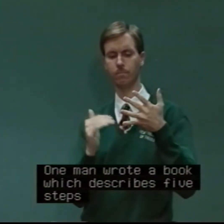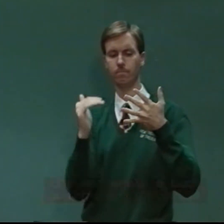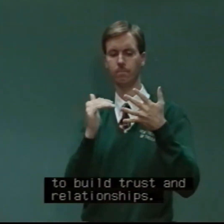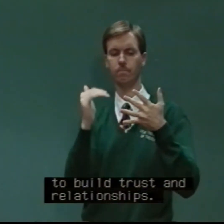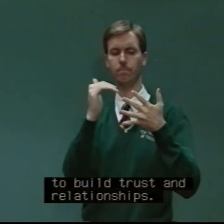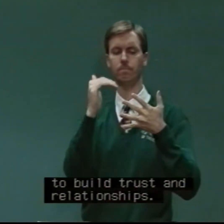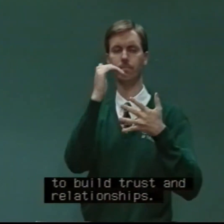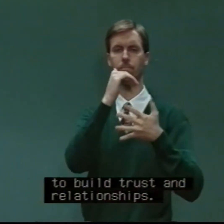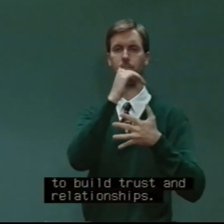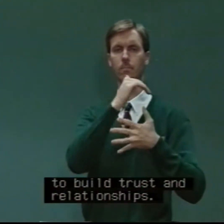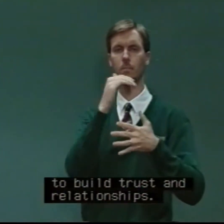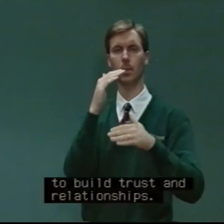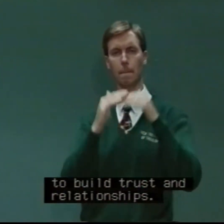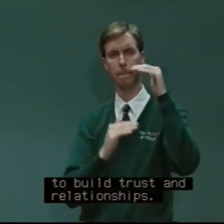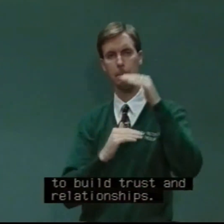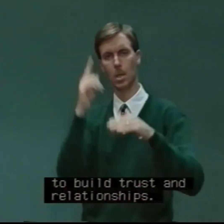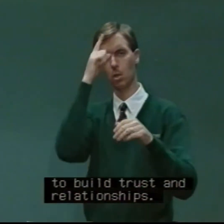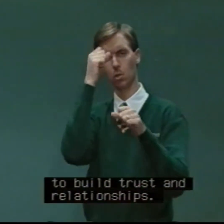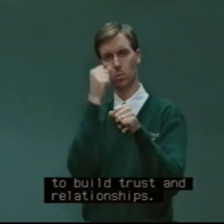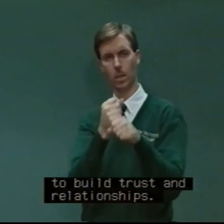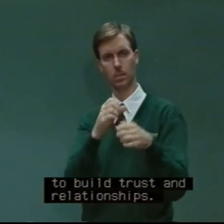five steps to build trust and relationships.